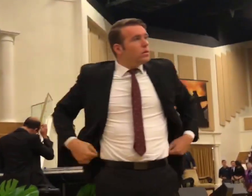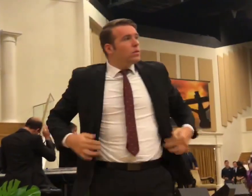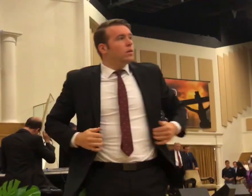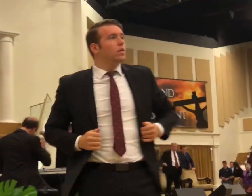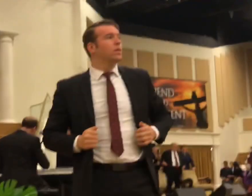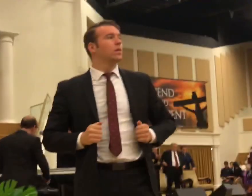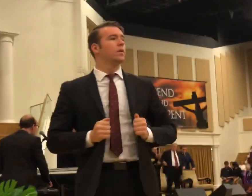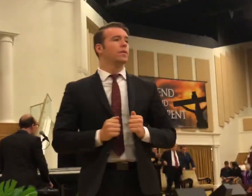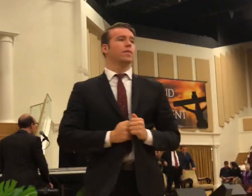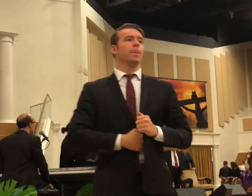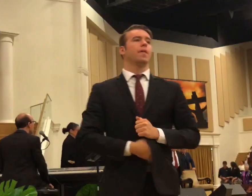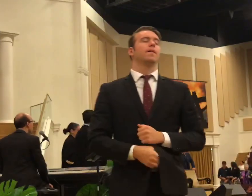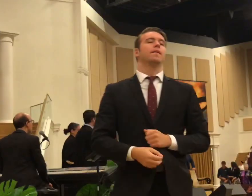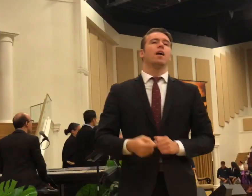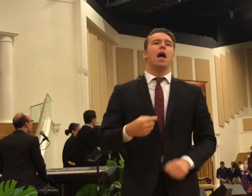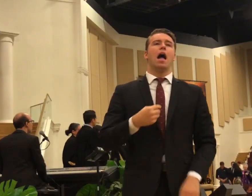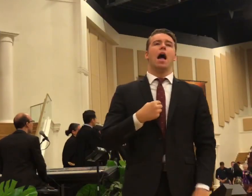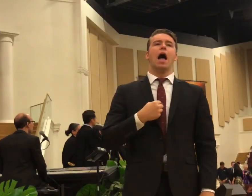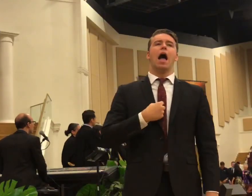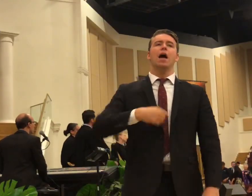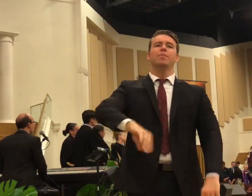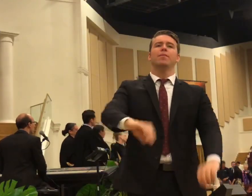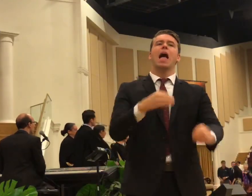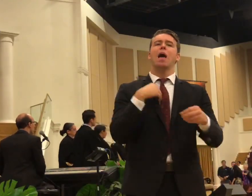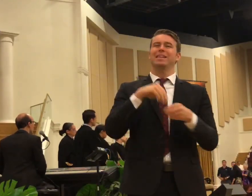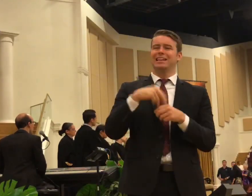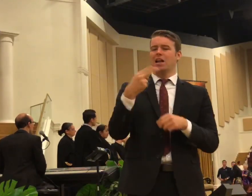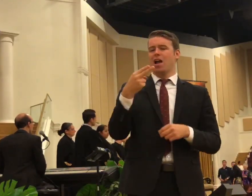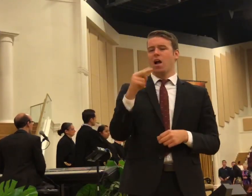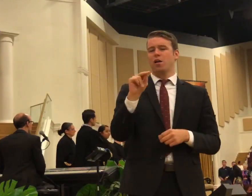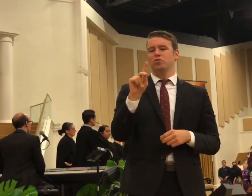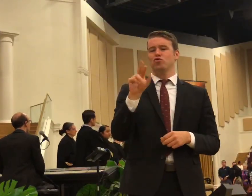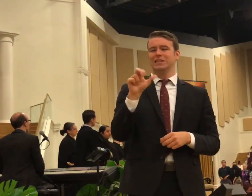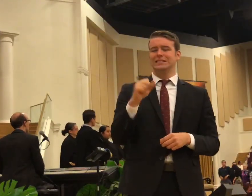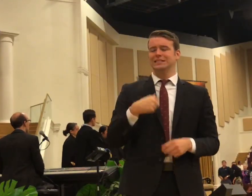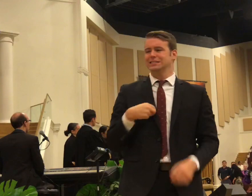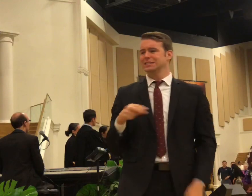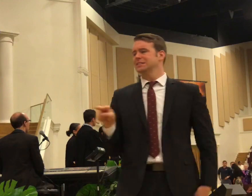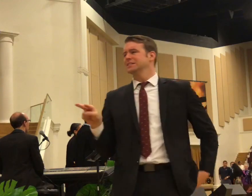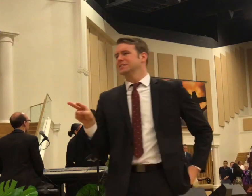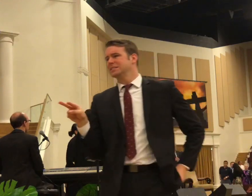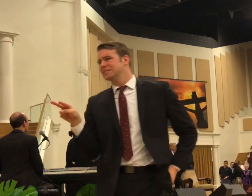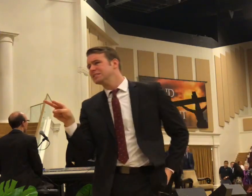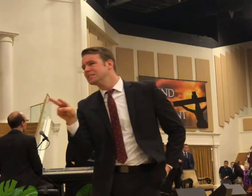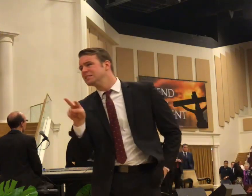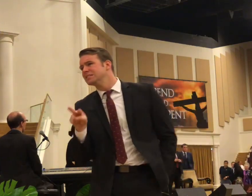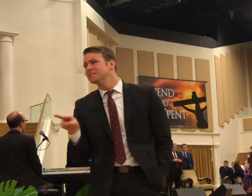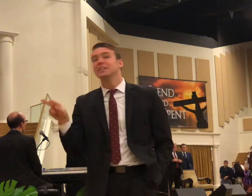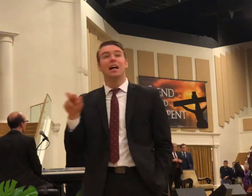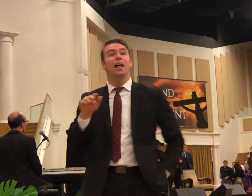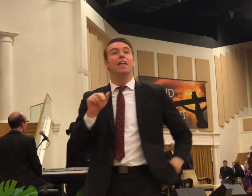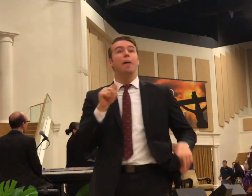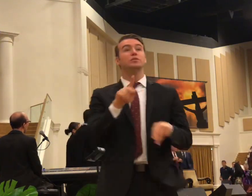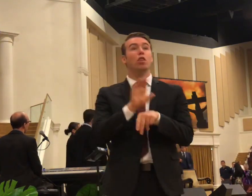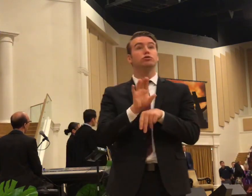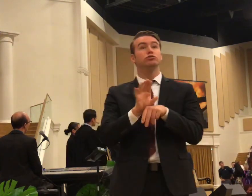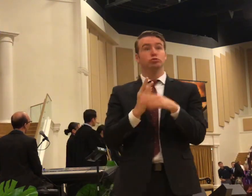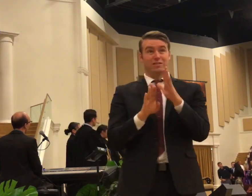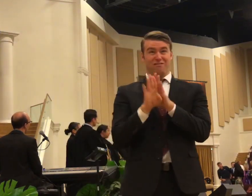I'm looking while I'm in Honduras at a developing apostolic church.